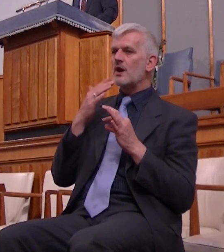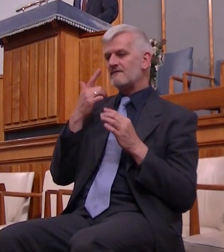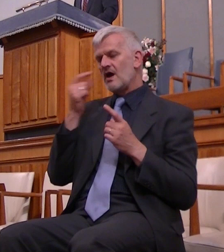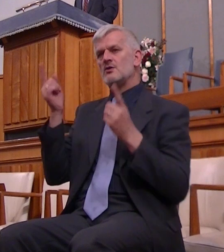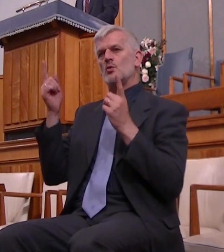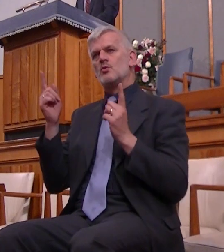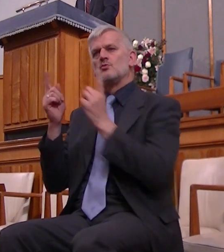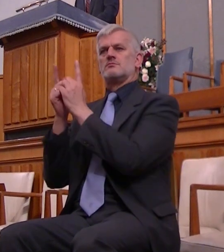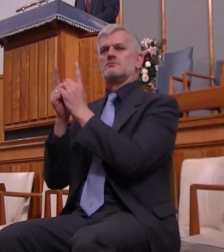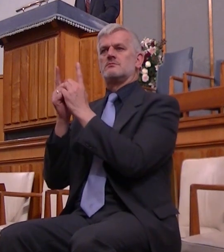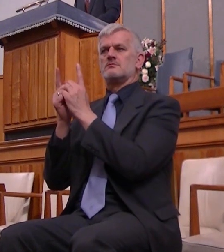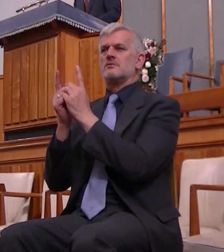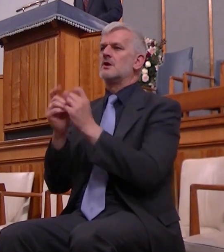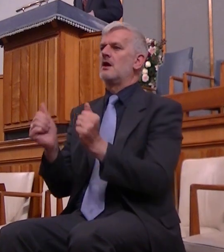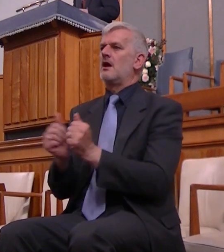pray